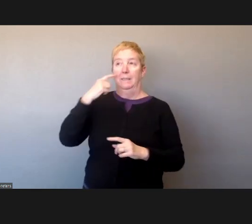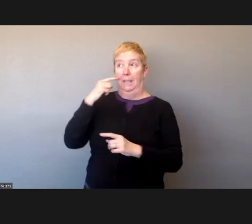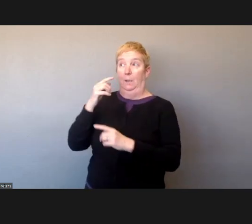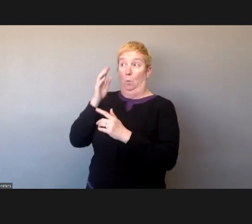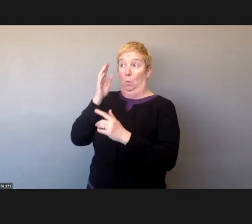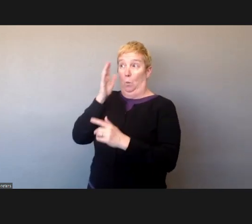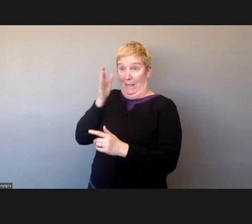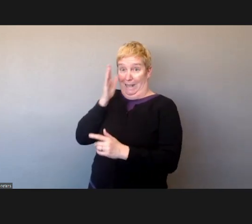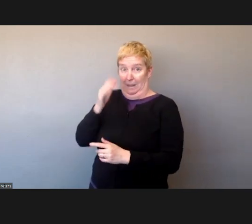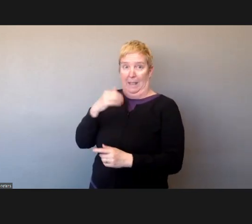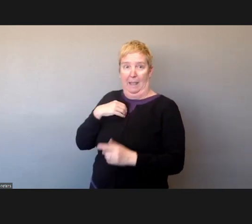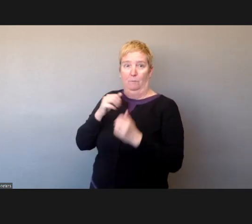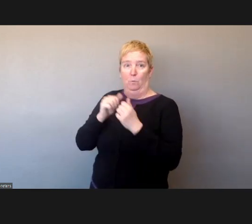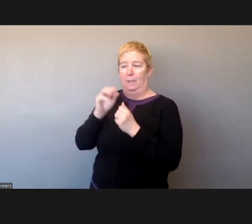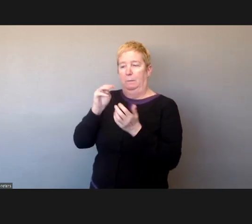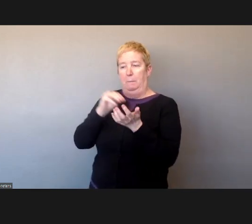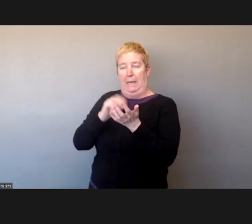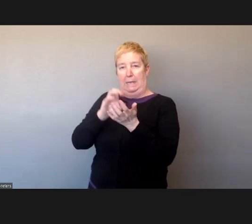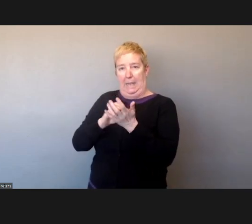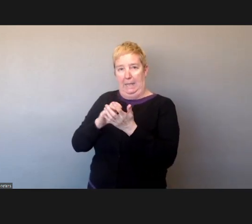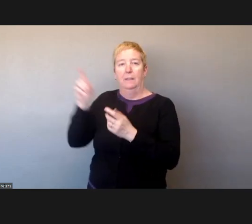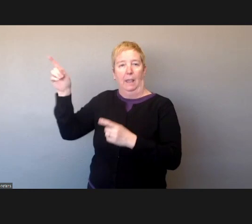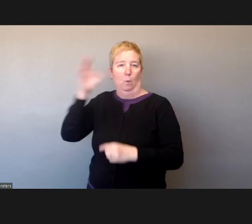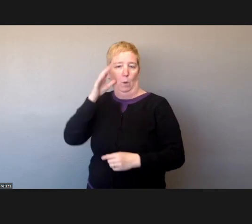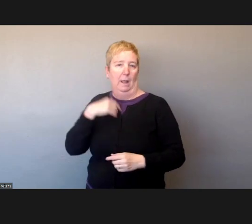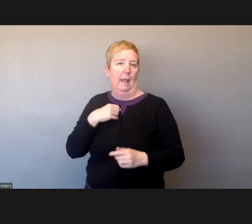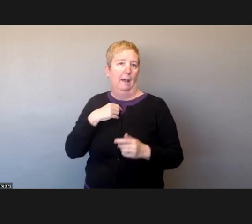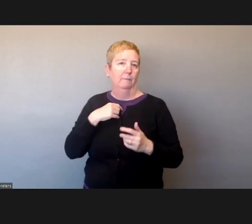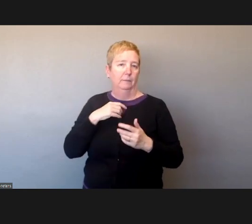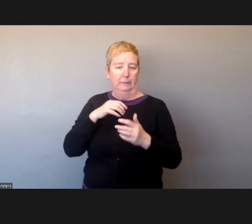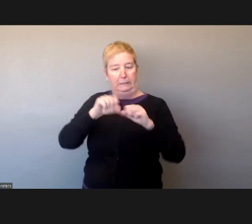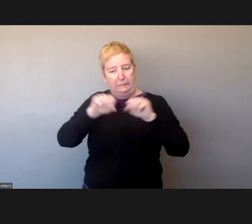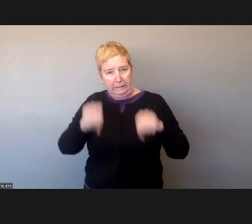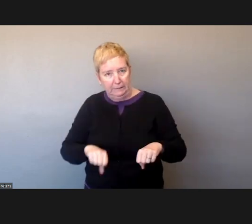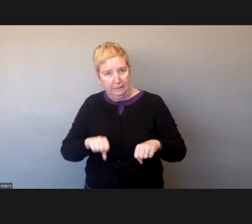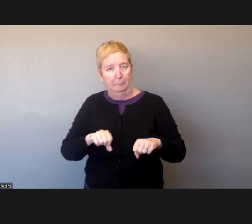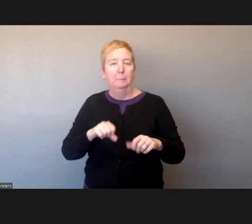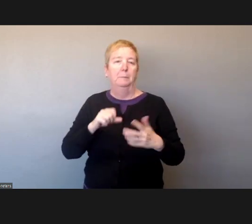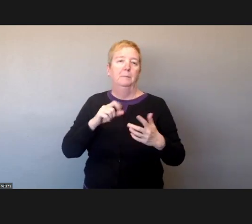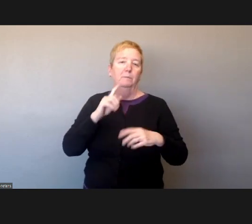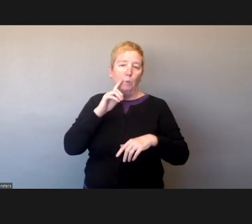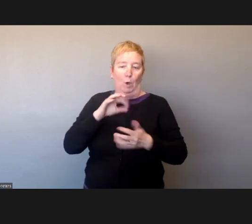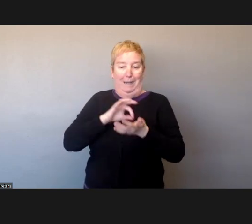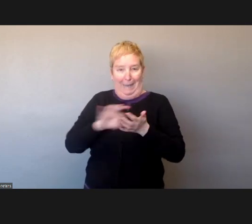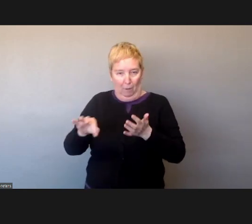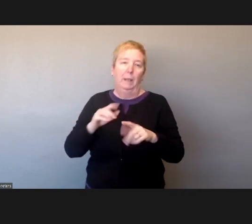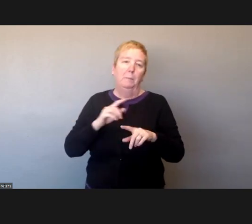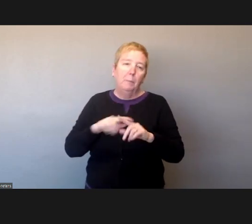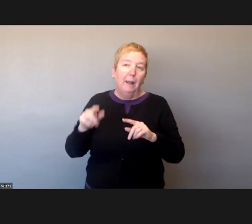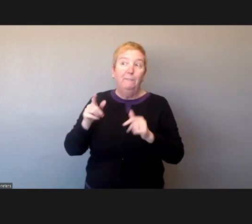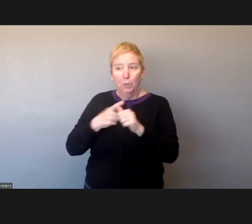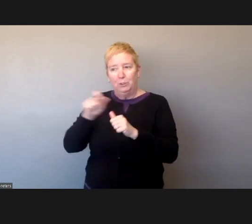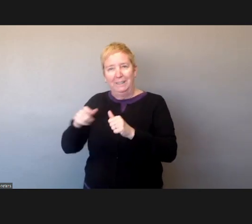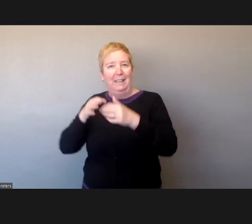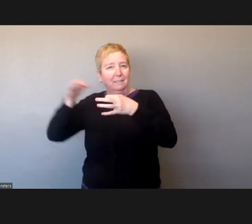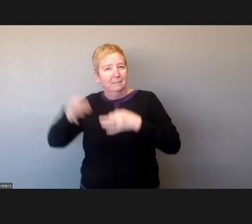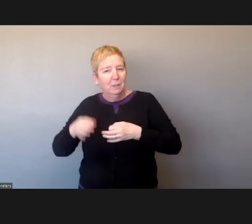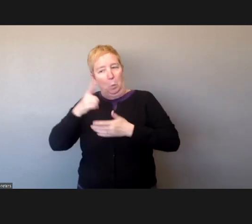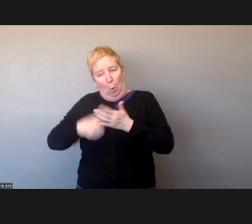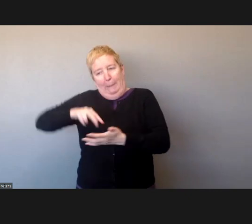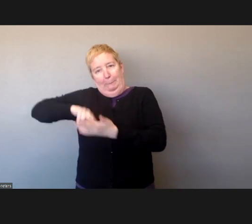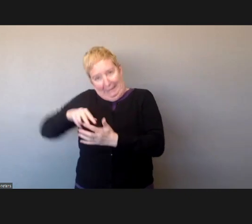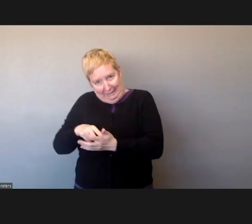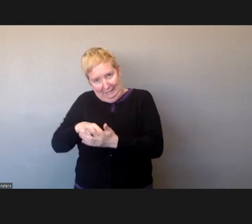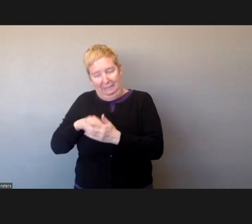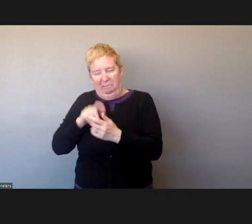Medicaid, we'll be able to start counting those individuals. It'll be easier when there's an official definition. And then based on some